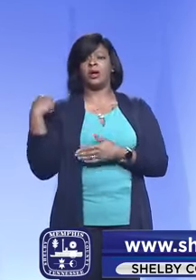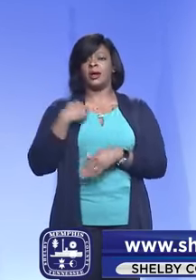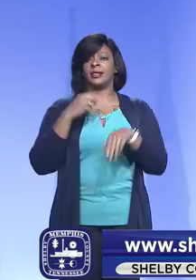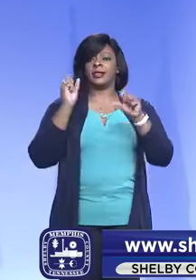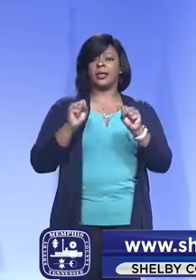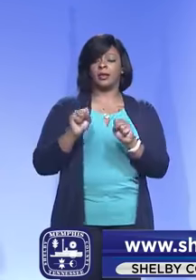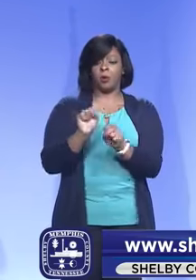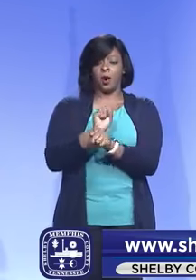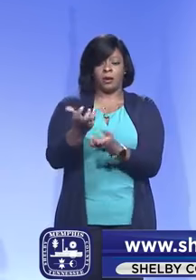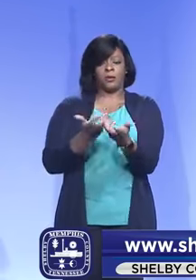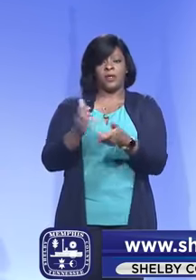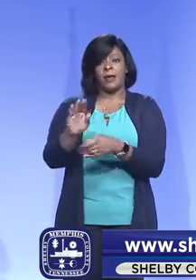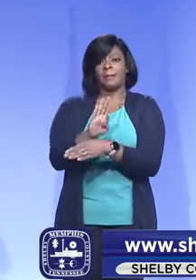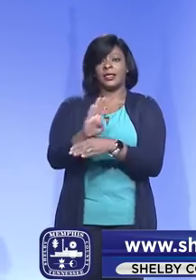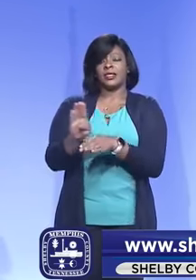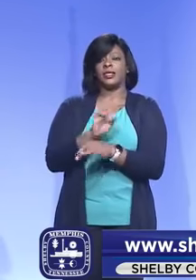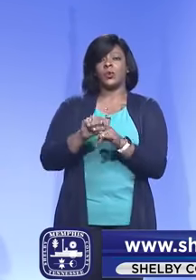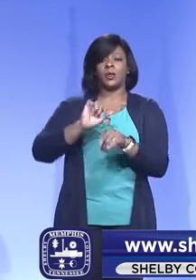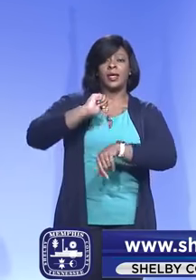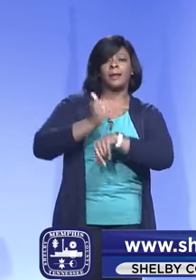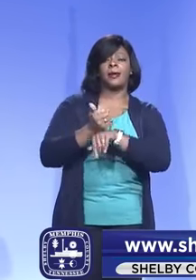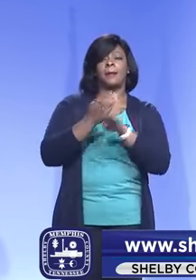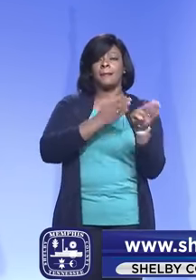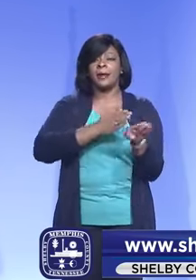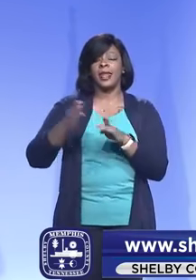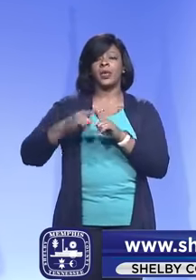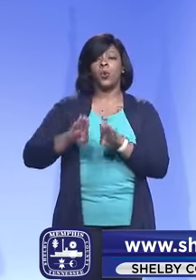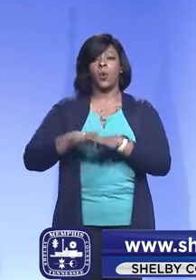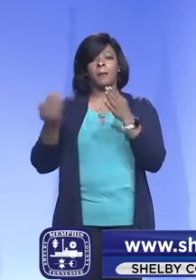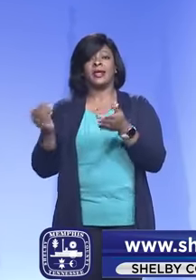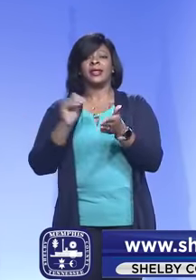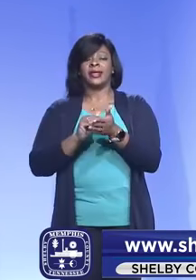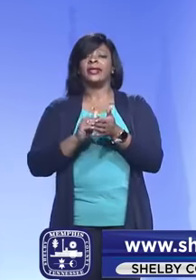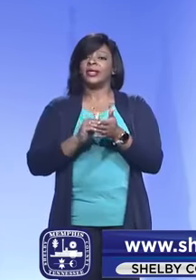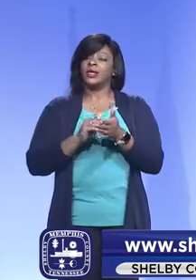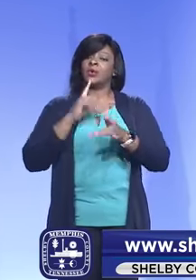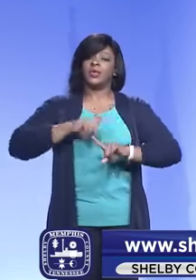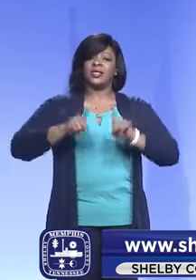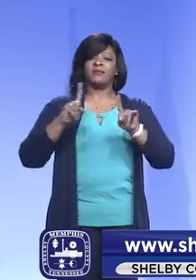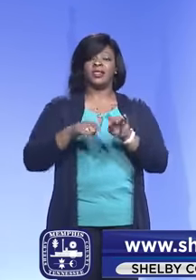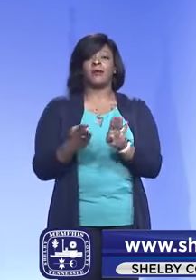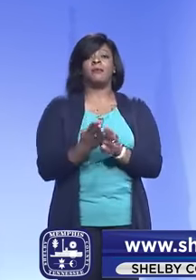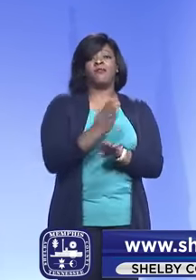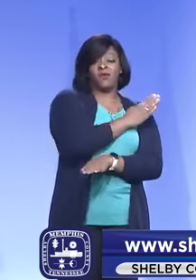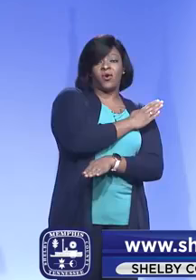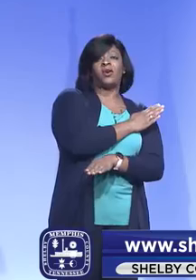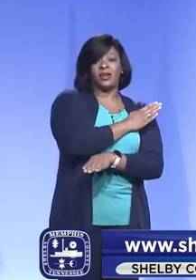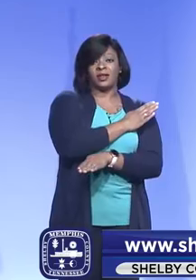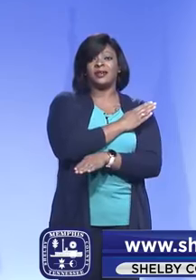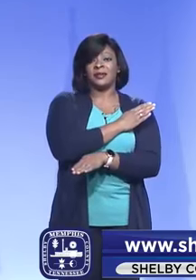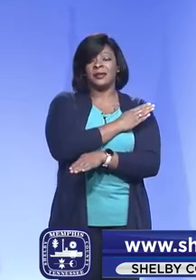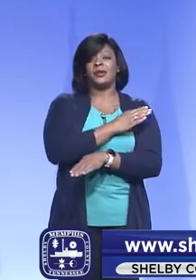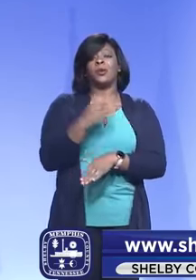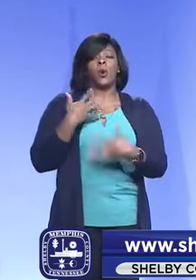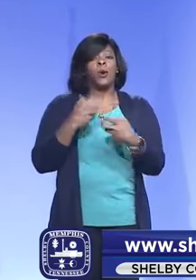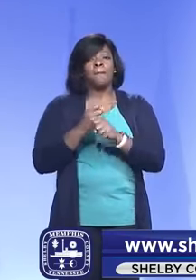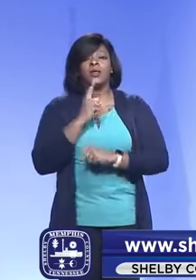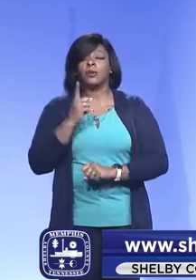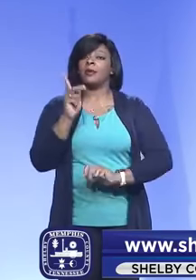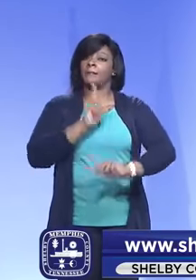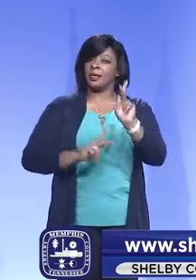be able to work with them to implement a plan to reopen. So it's quite different than what we've been doing previously. So we want to make sure